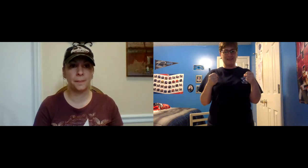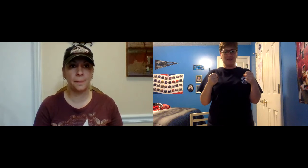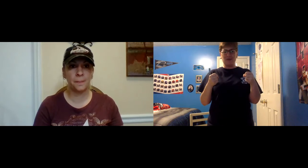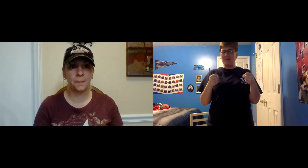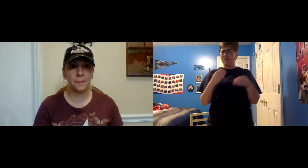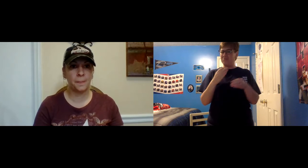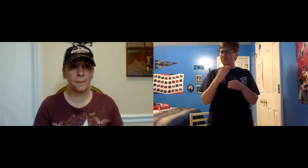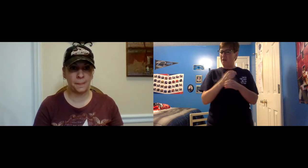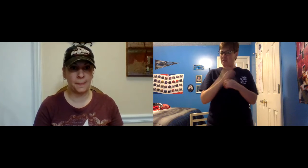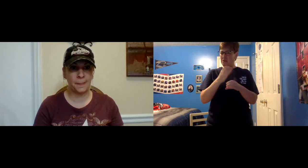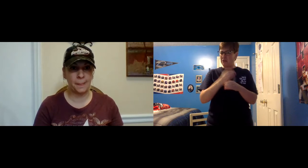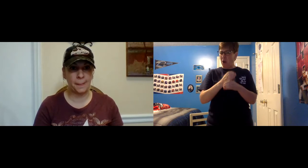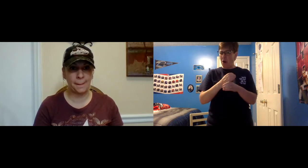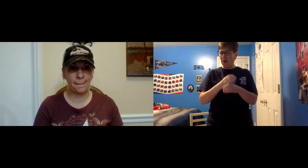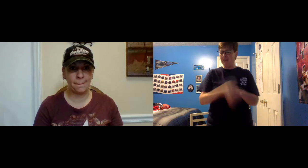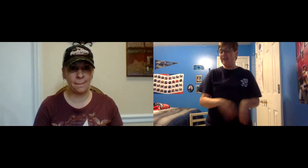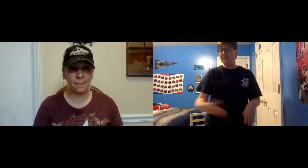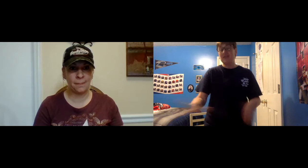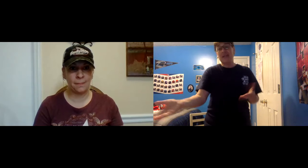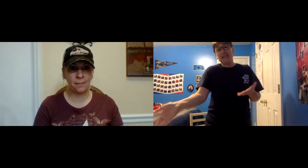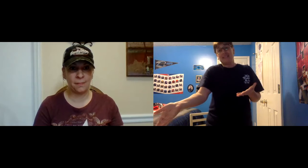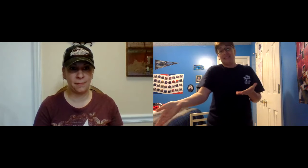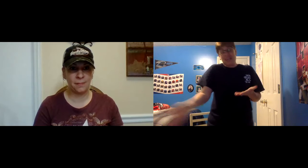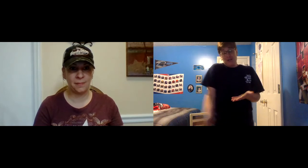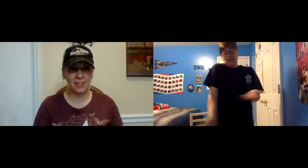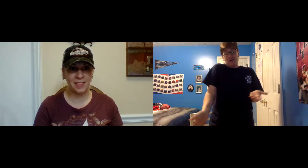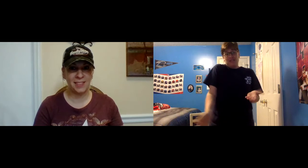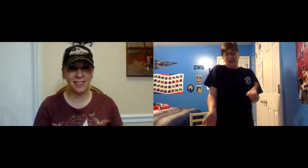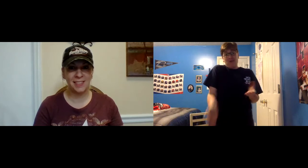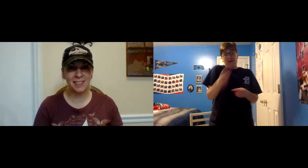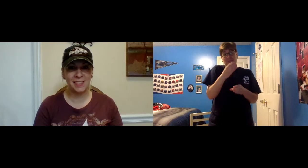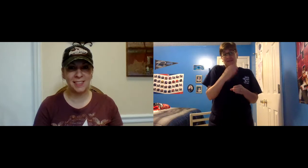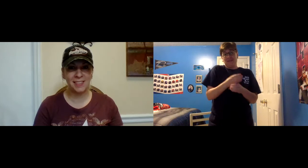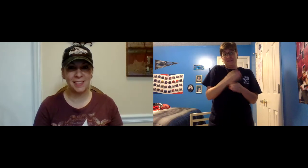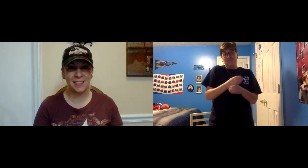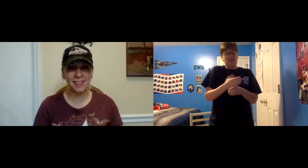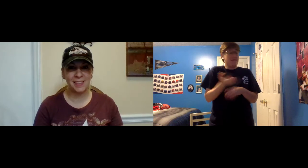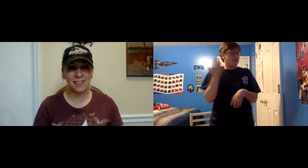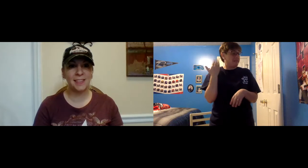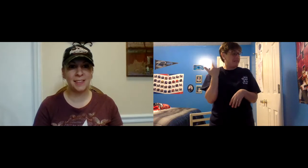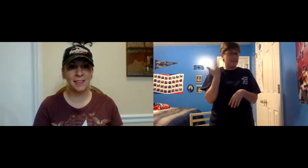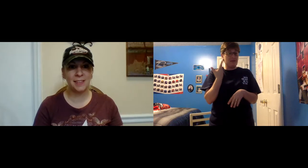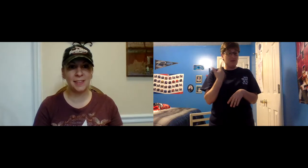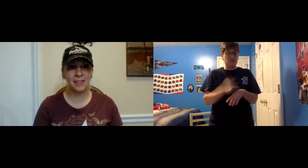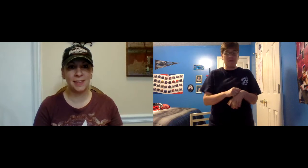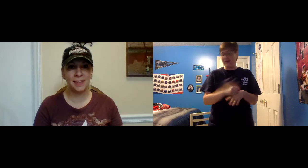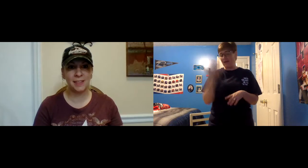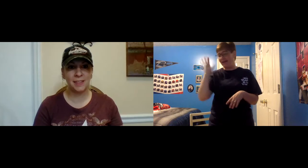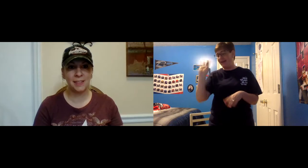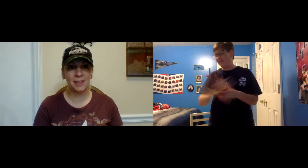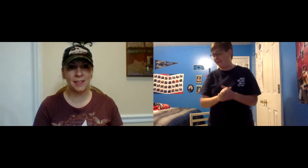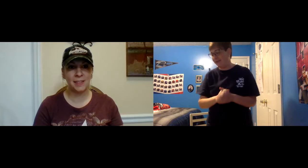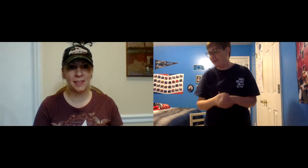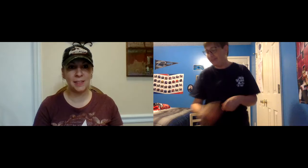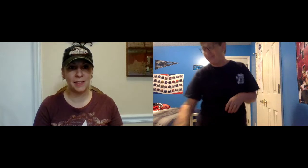at the steering wheel. I'm like, well, I learned car. So I guess they couldn't do it that way because maybe that was the sign they used way back when.